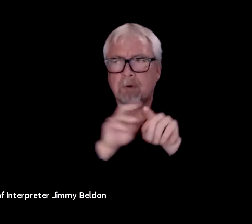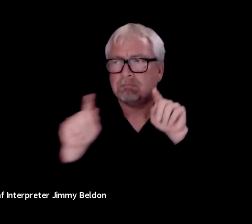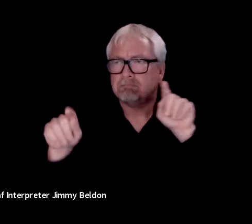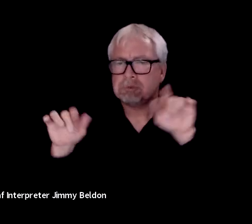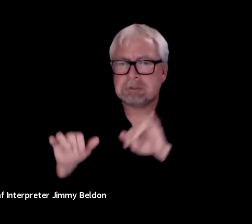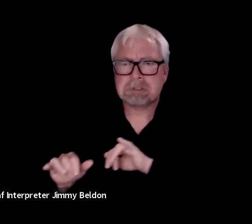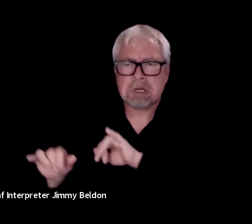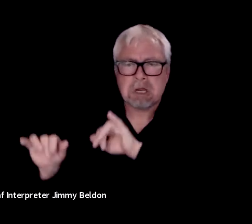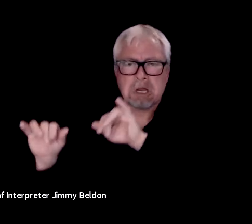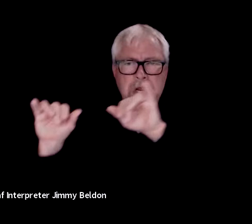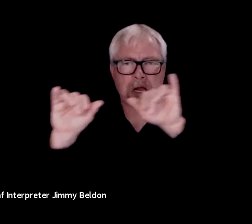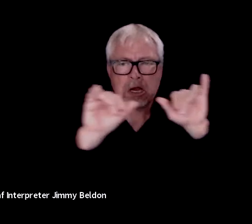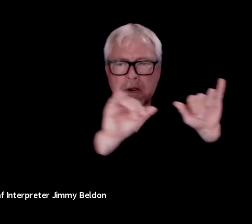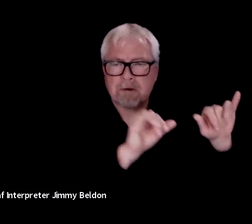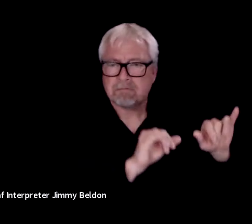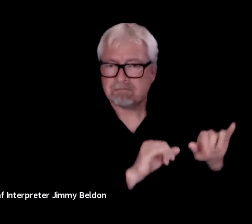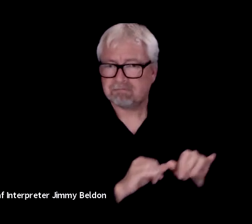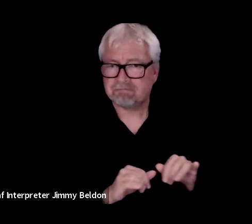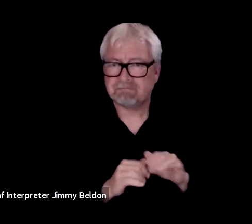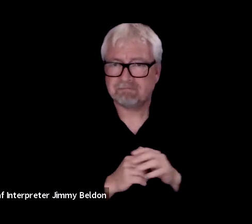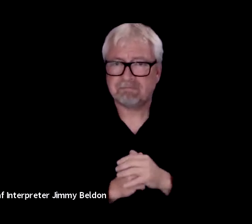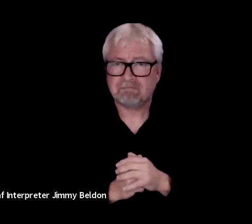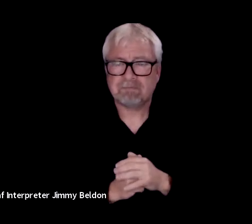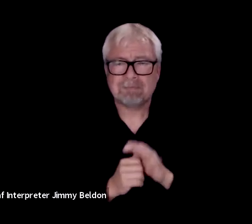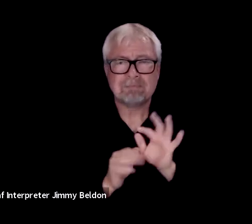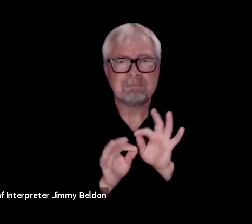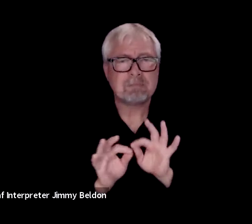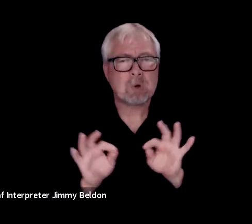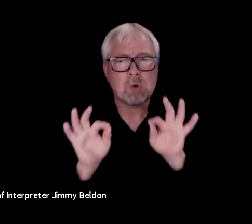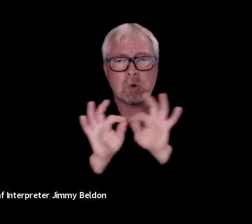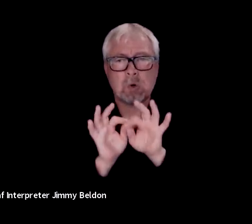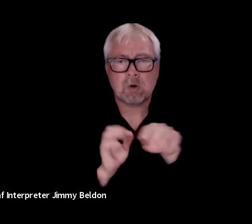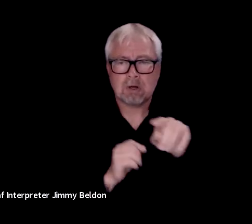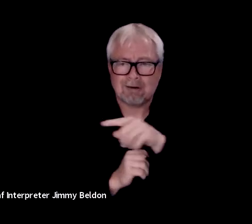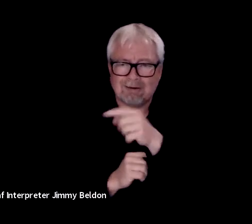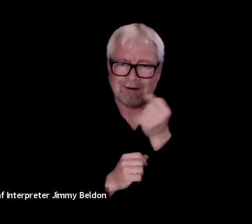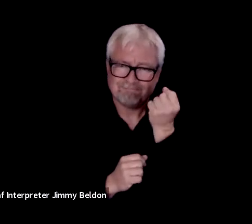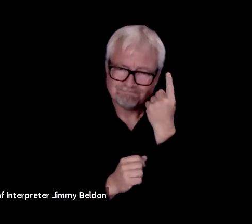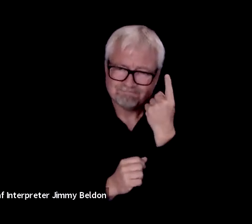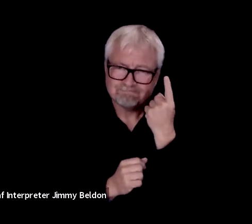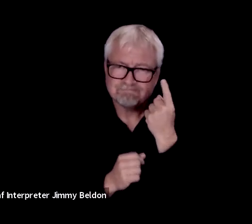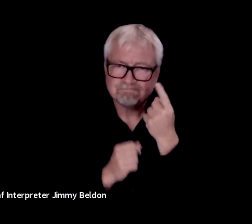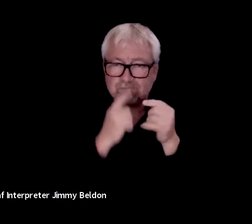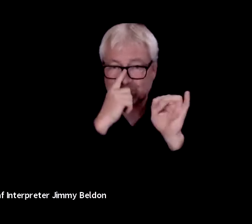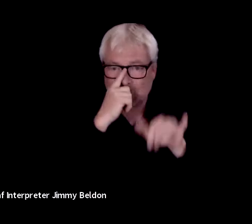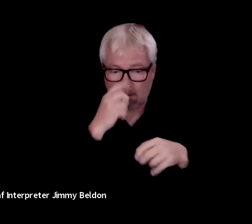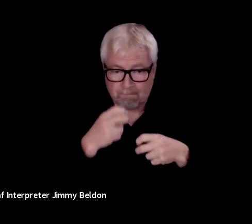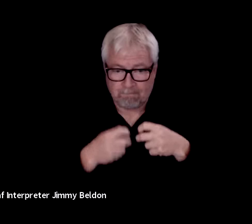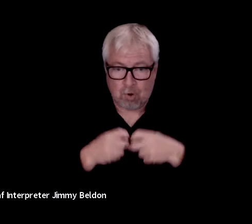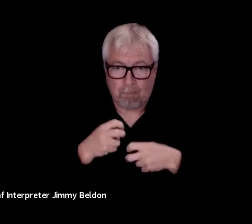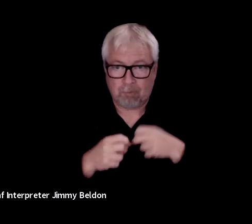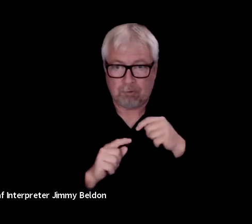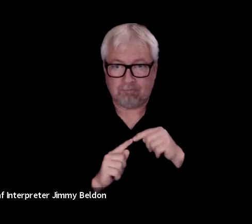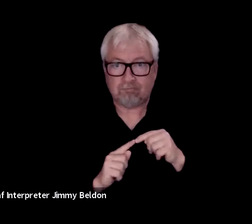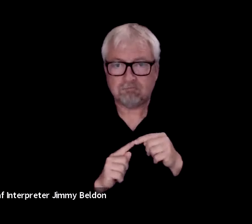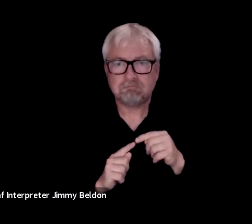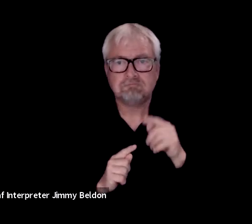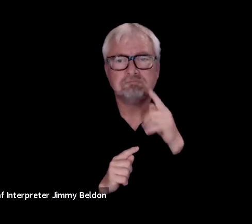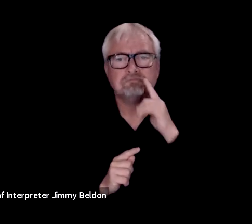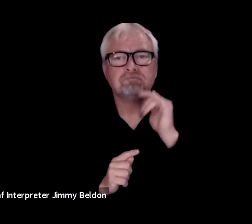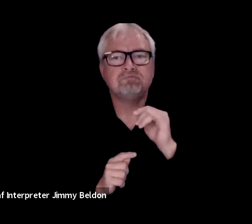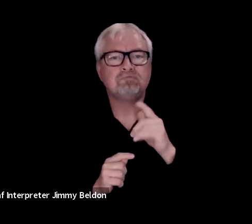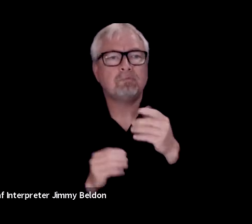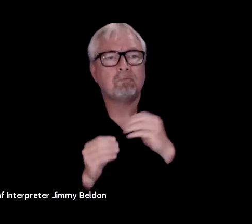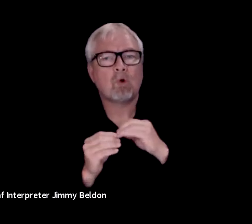isn't just about the physical assets of a hospital bed or a ventilator. Those are the things we focused on as being the